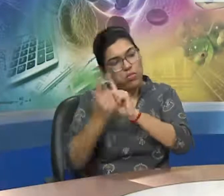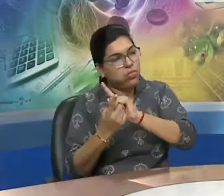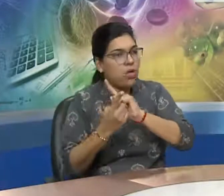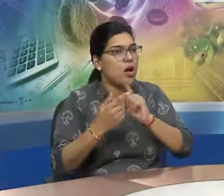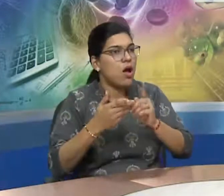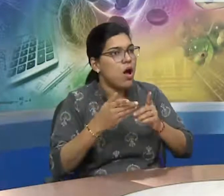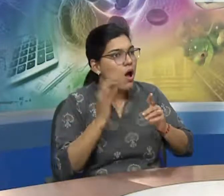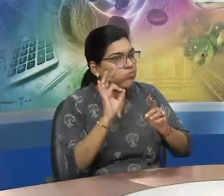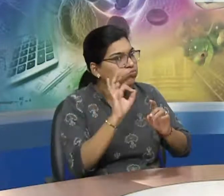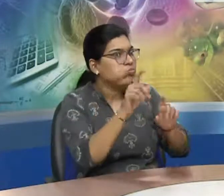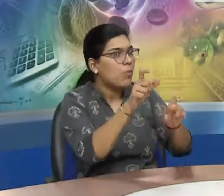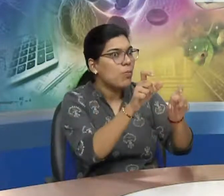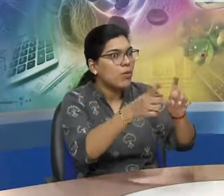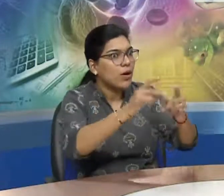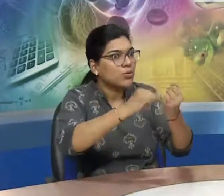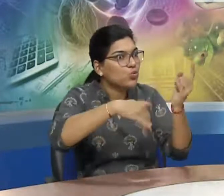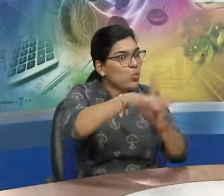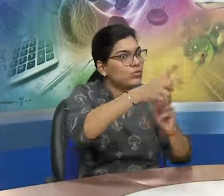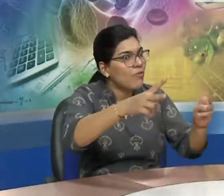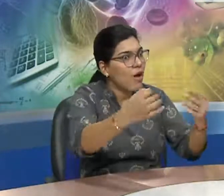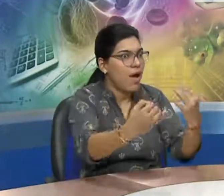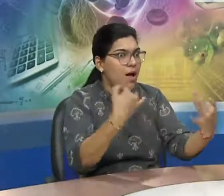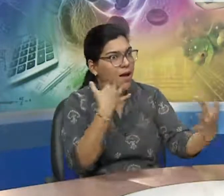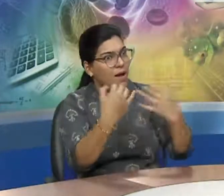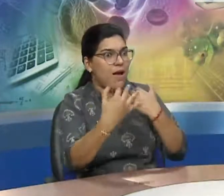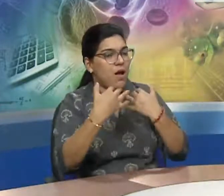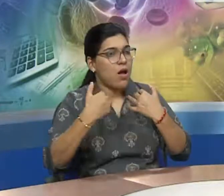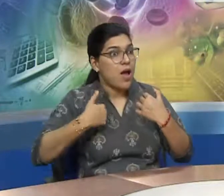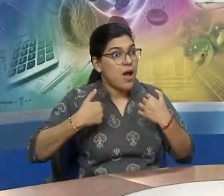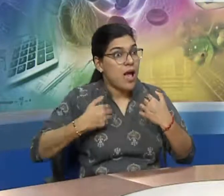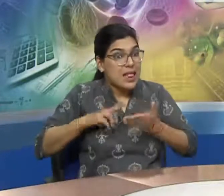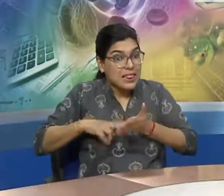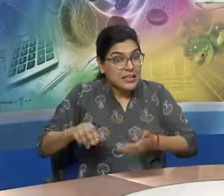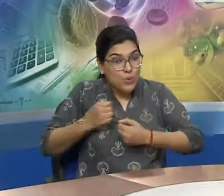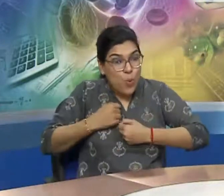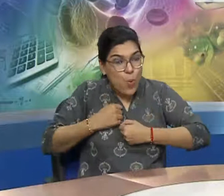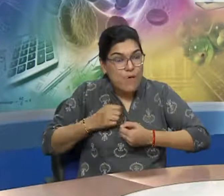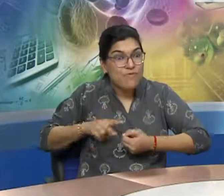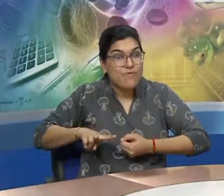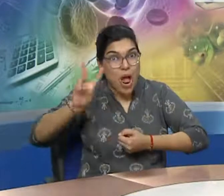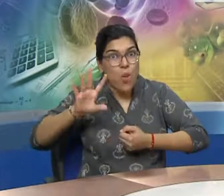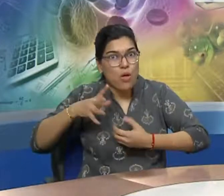that is considered appropriate for that situation.